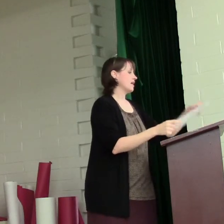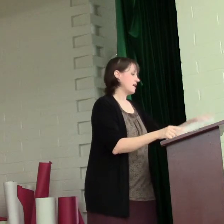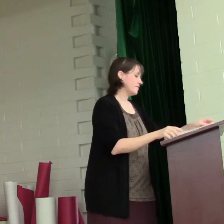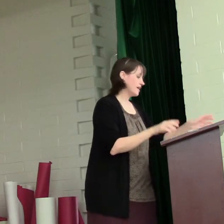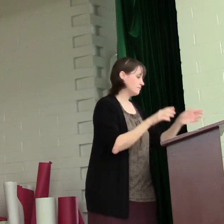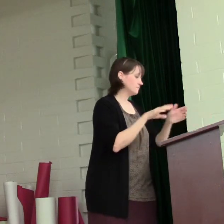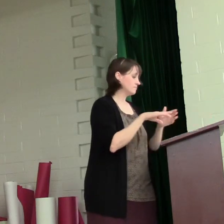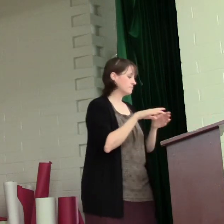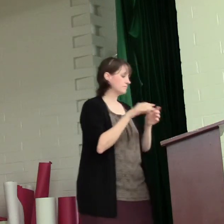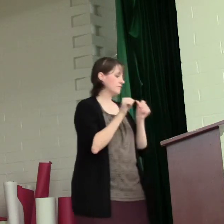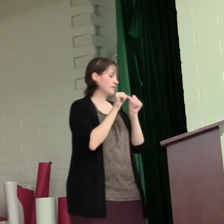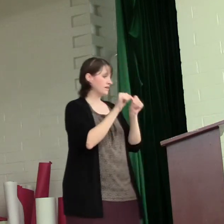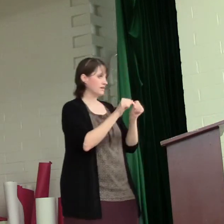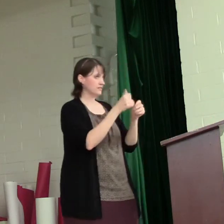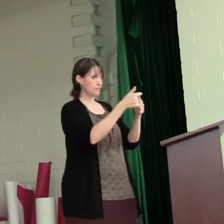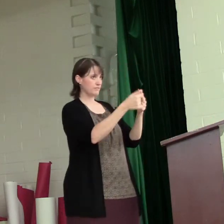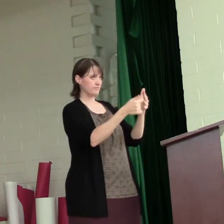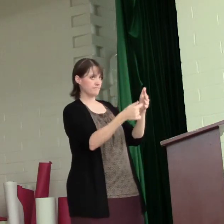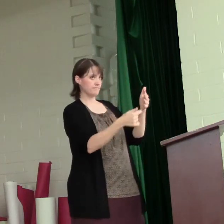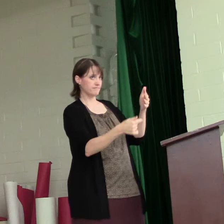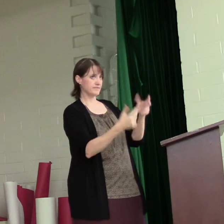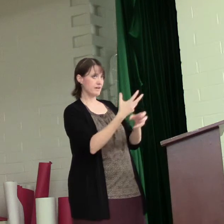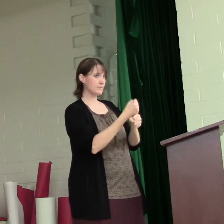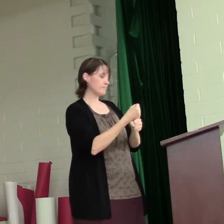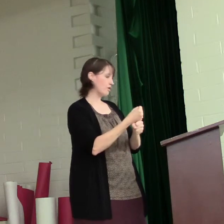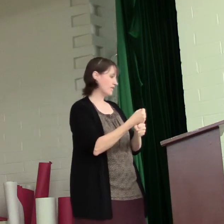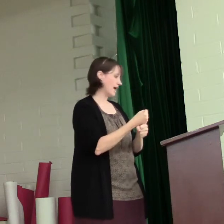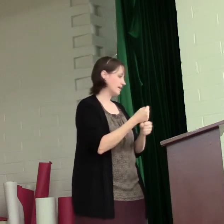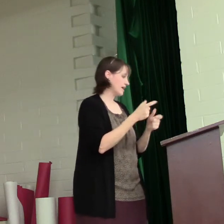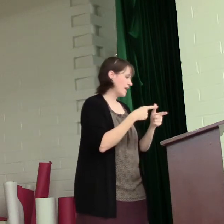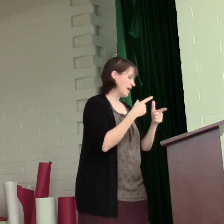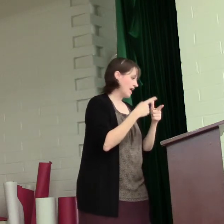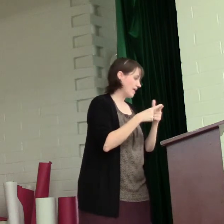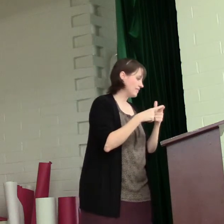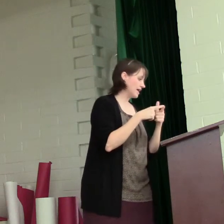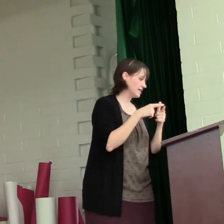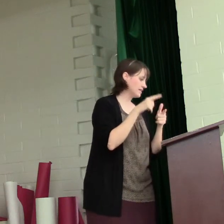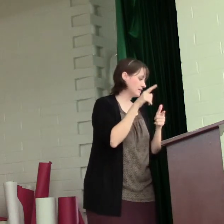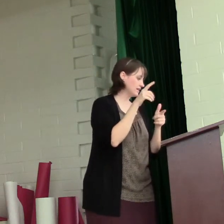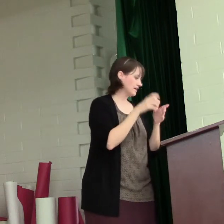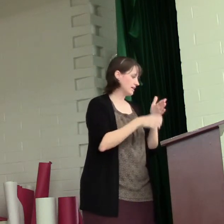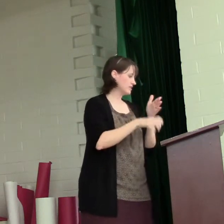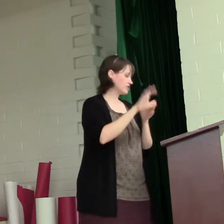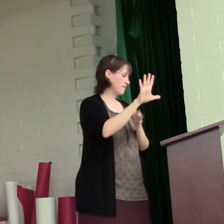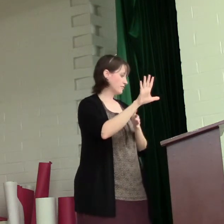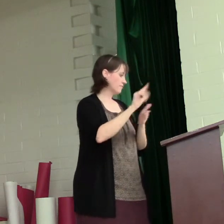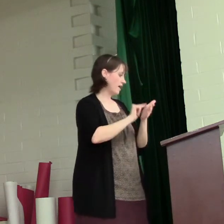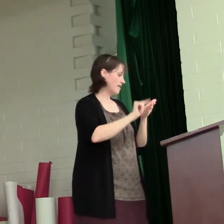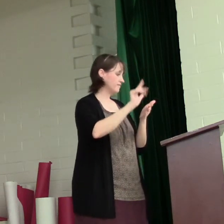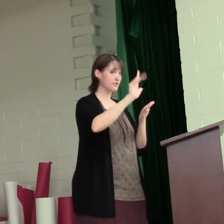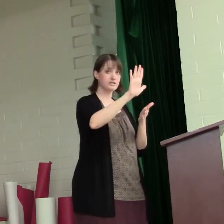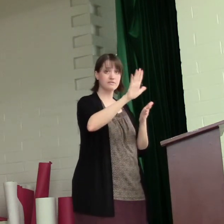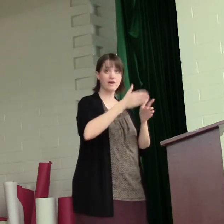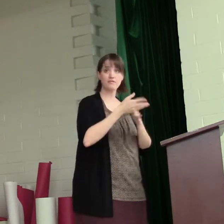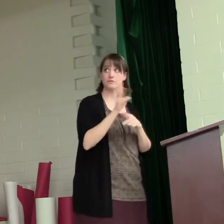And then, so we've summed up all that. And then in chapter 5, verses 5 through